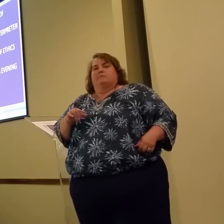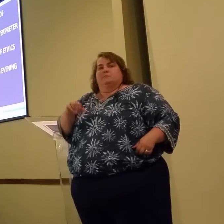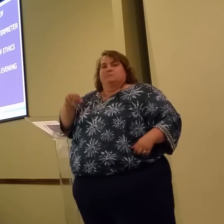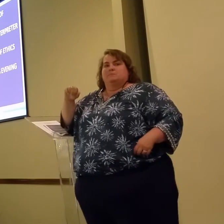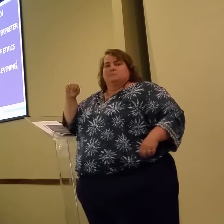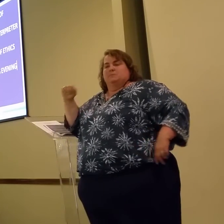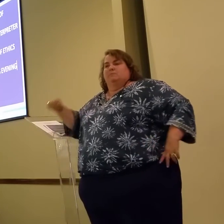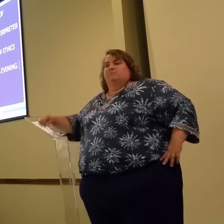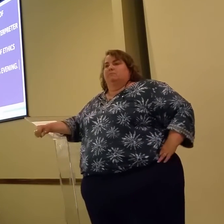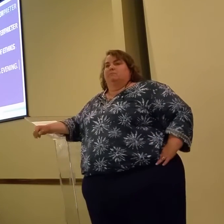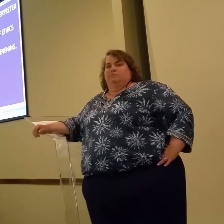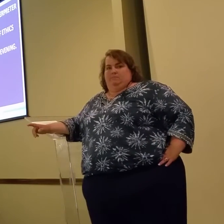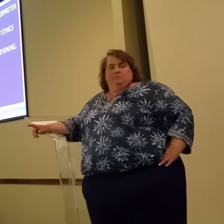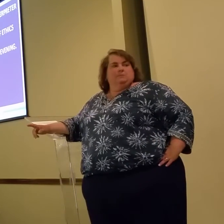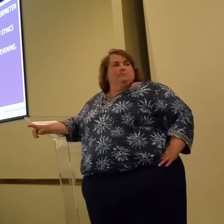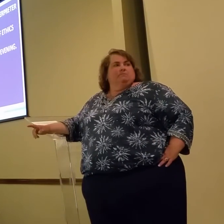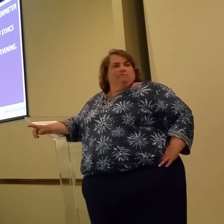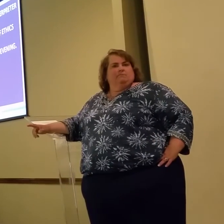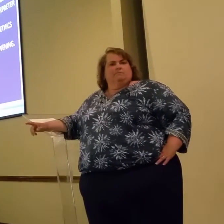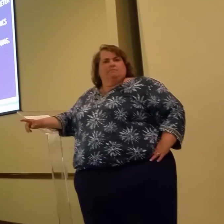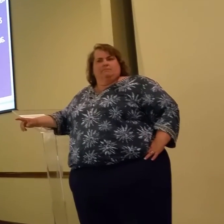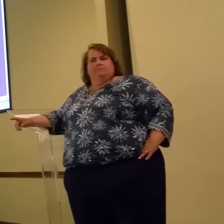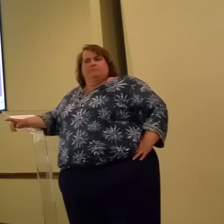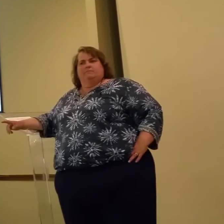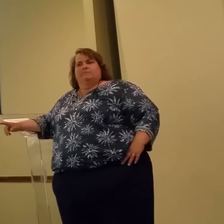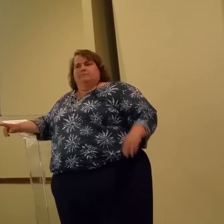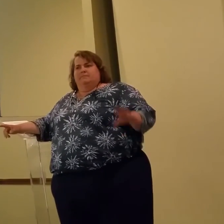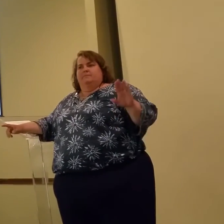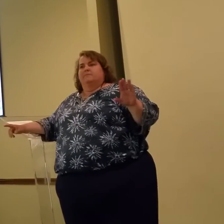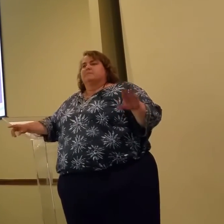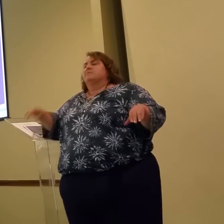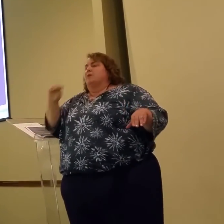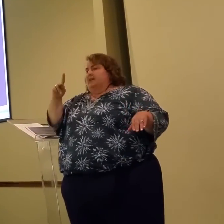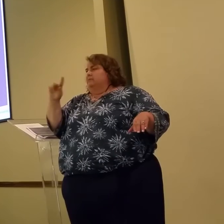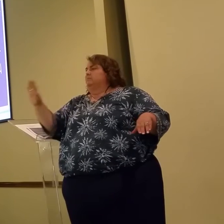How do you work with a professional interpreter and a CDI?